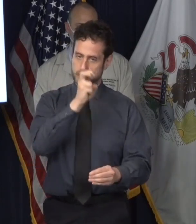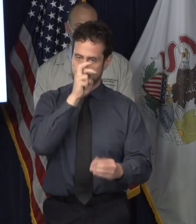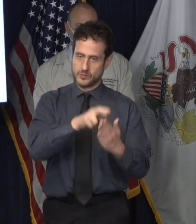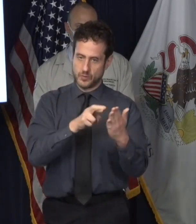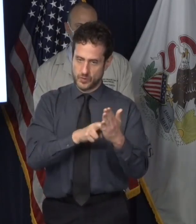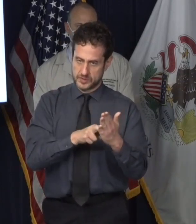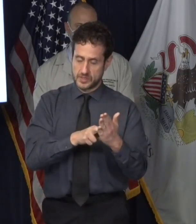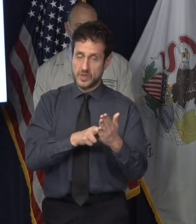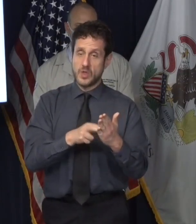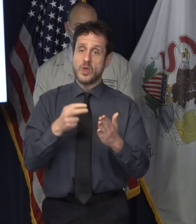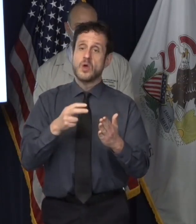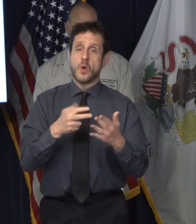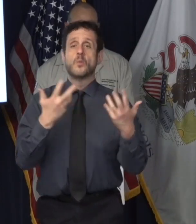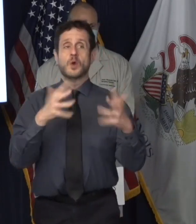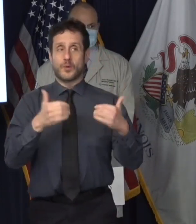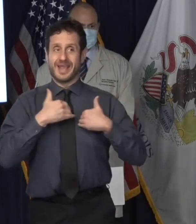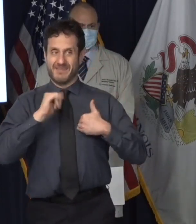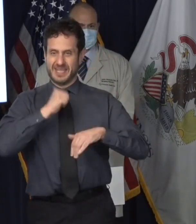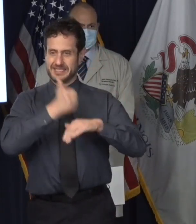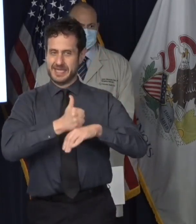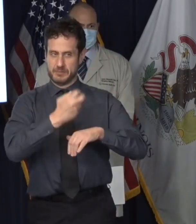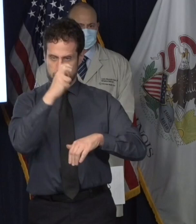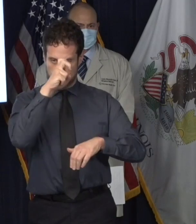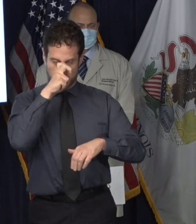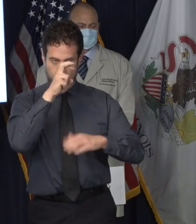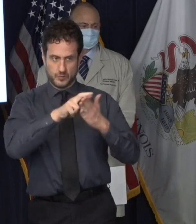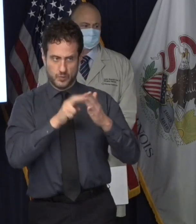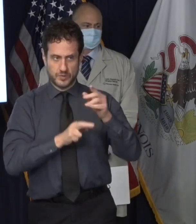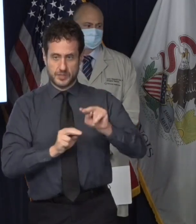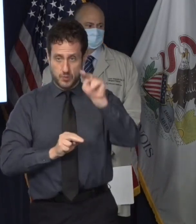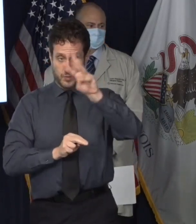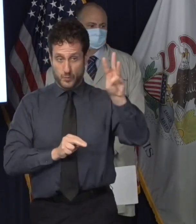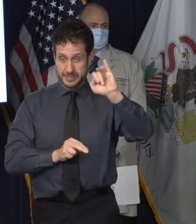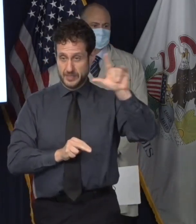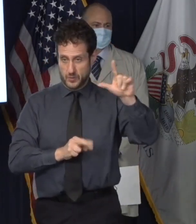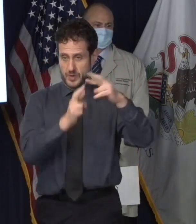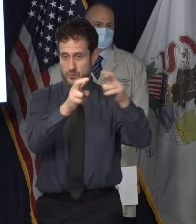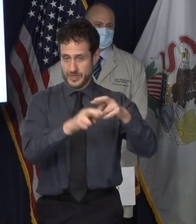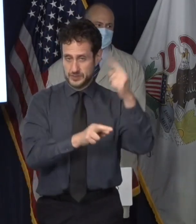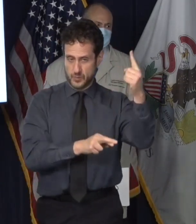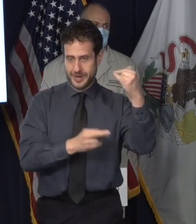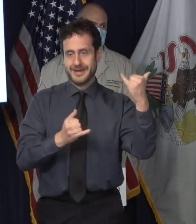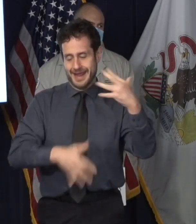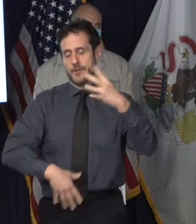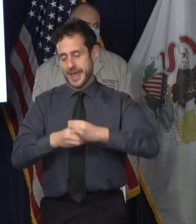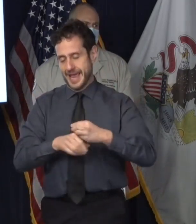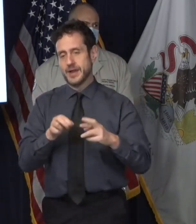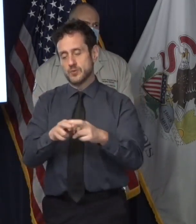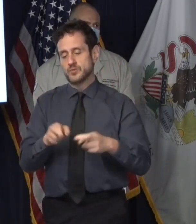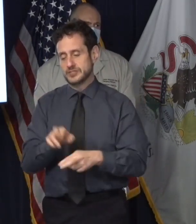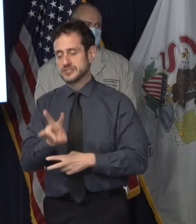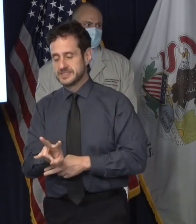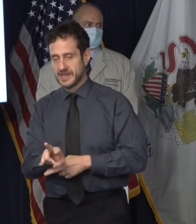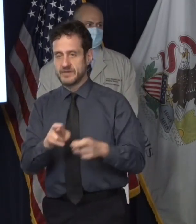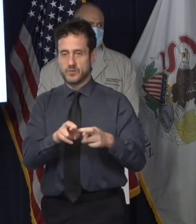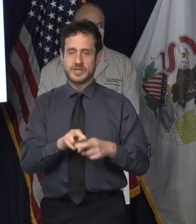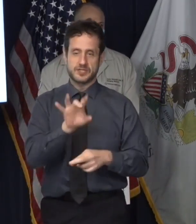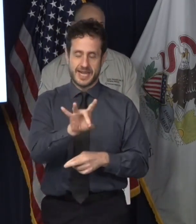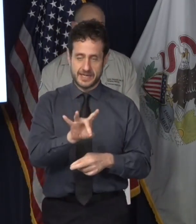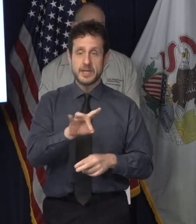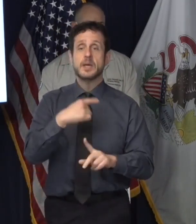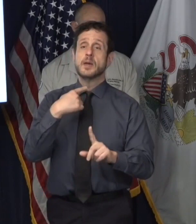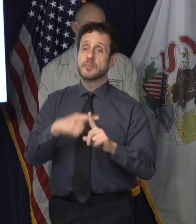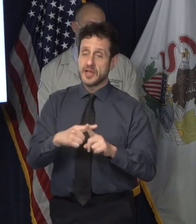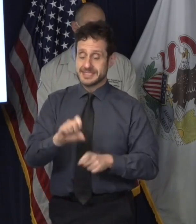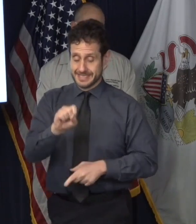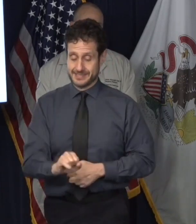Region 1, that's in northwestern Illinois. New restrictions were announced yesterday for Region 5,